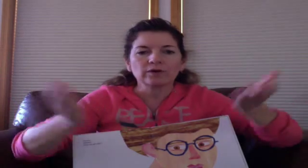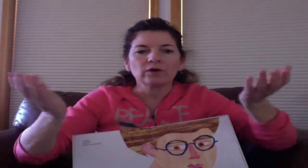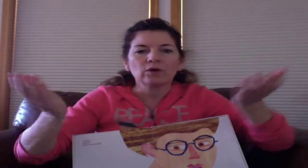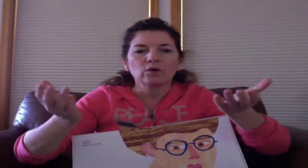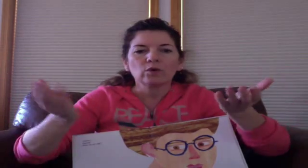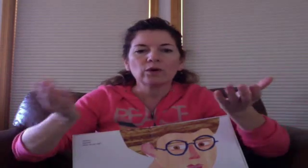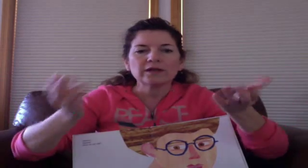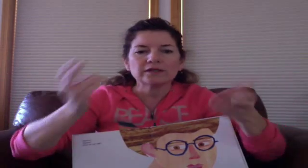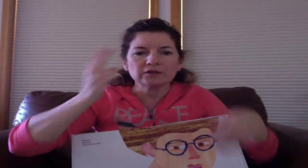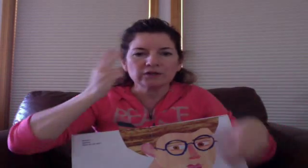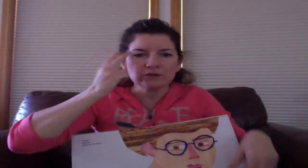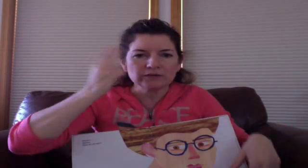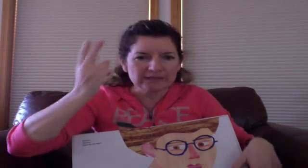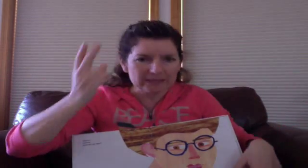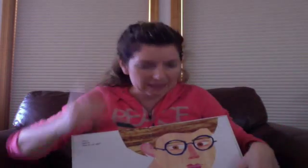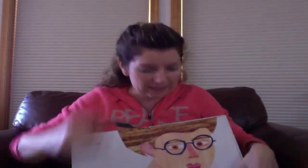what do you see?